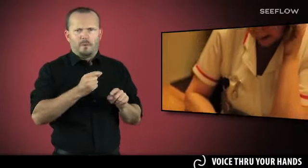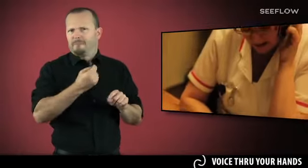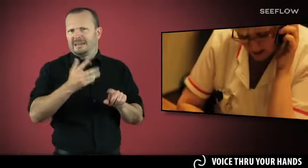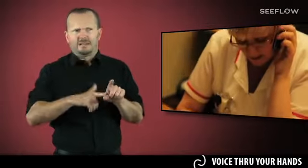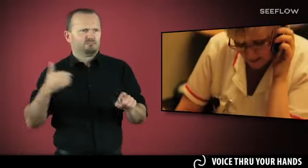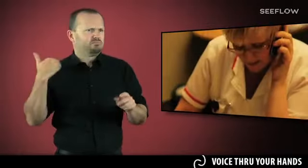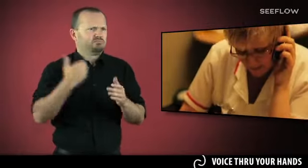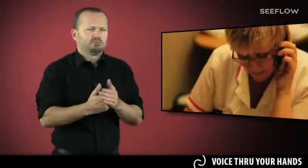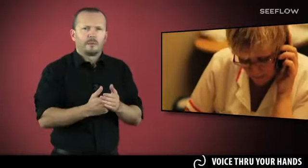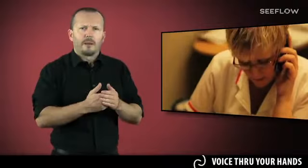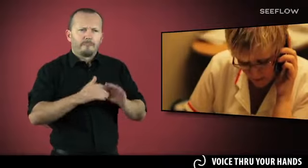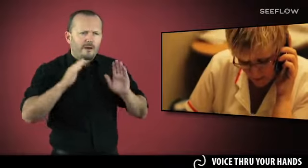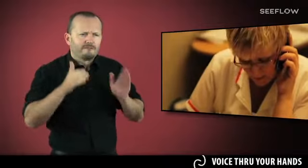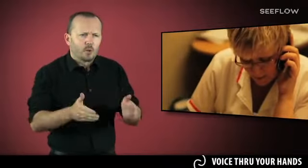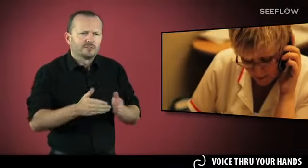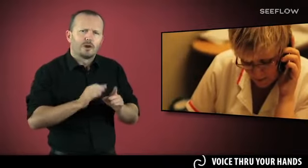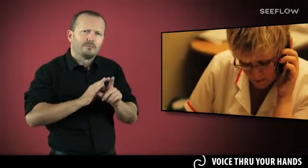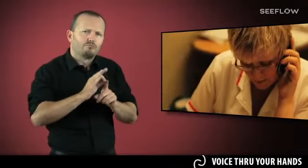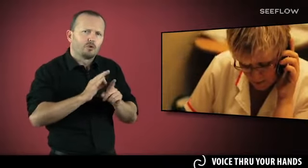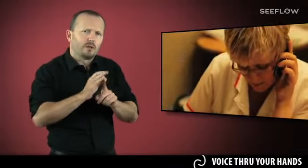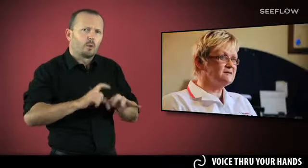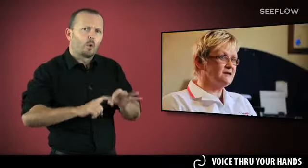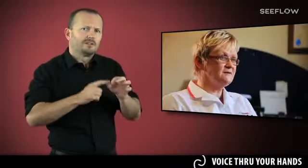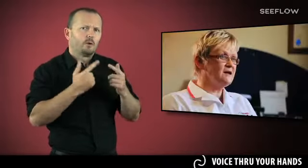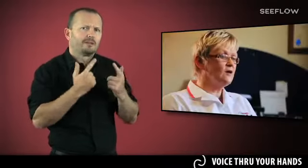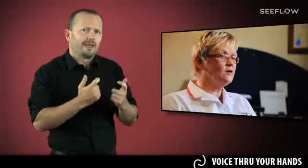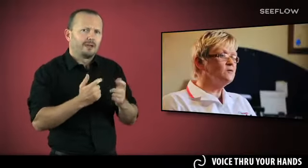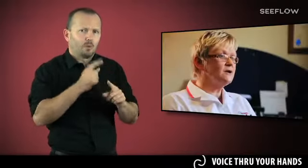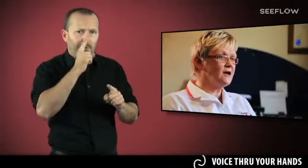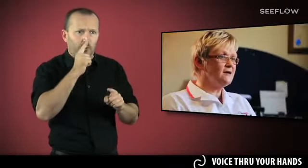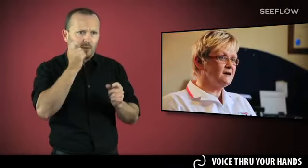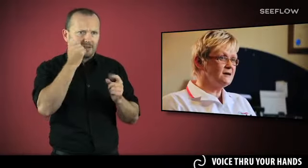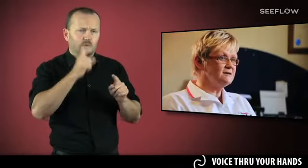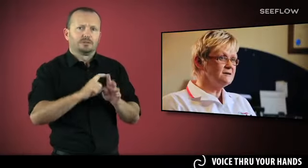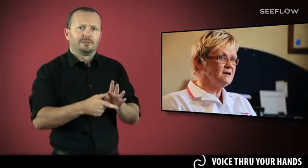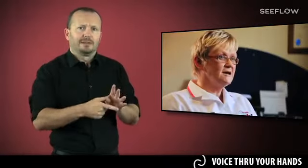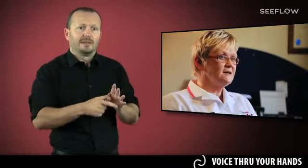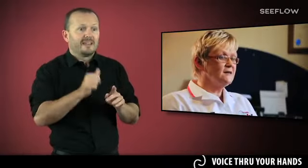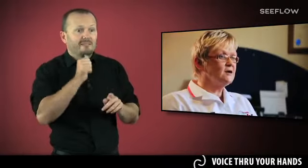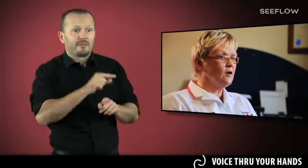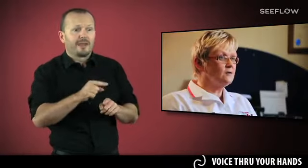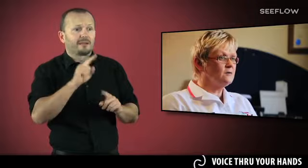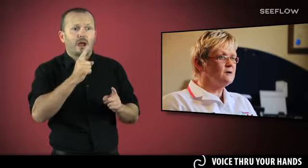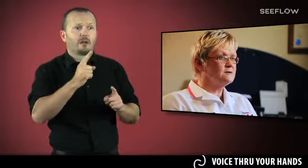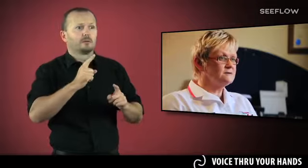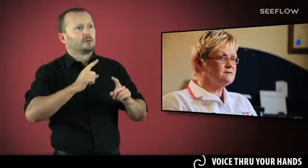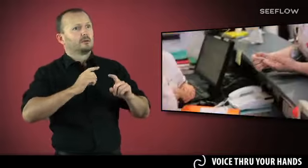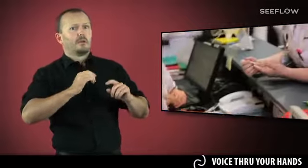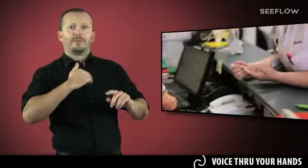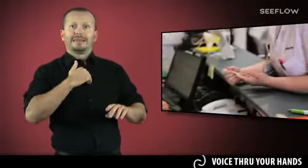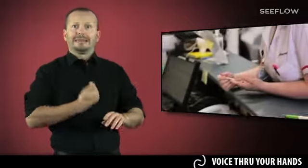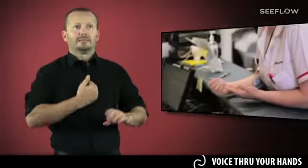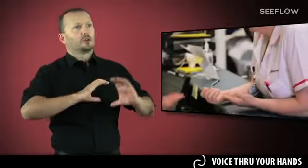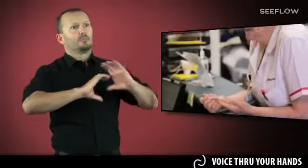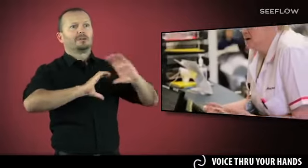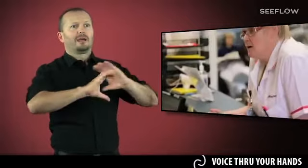outside of work is enhancing the quality of care for people with an intellectual disability, and if they can't communicate their need, then they can't